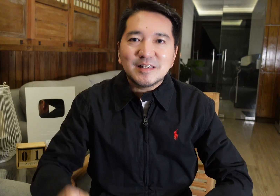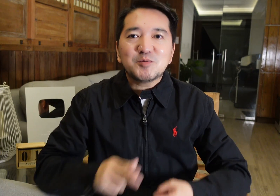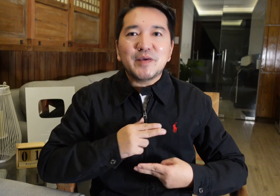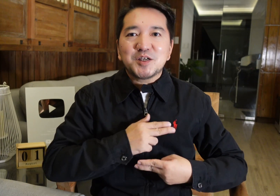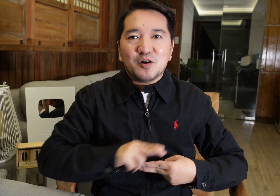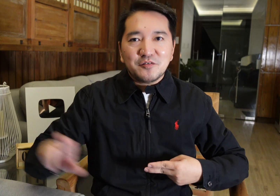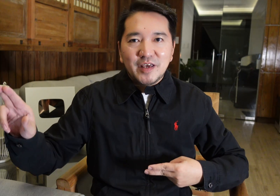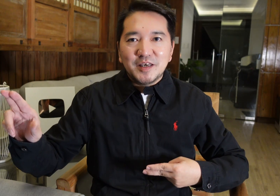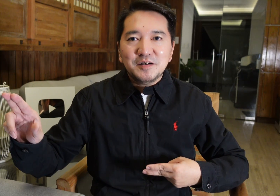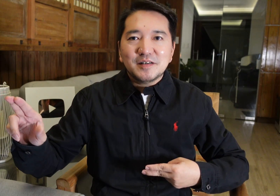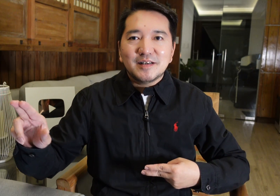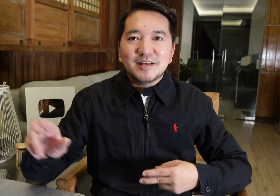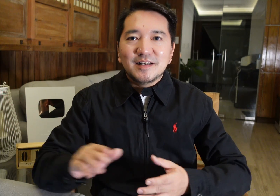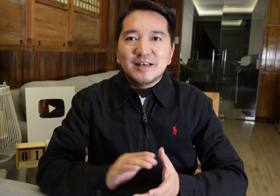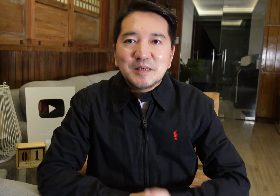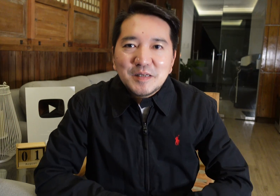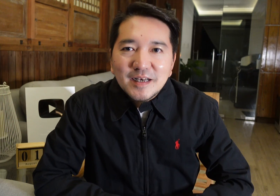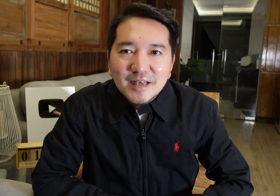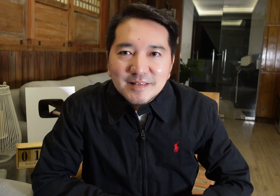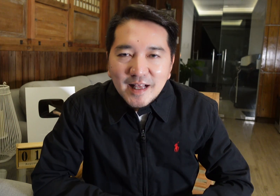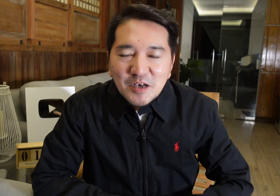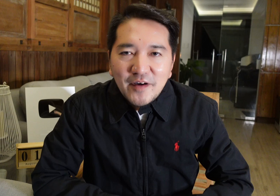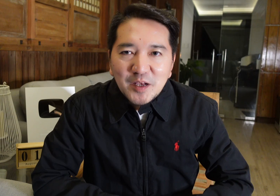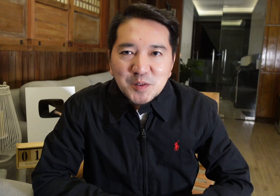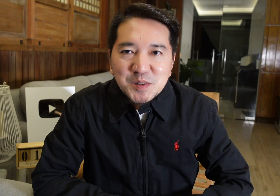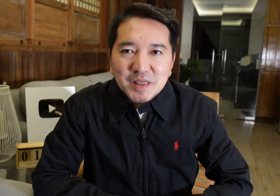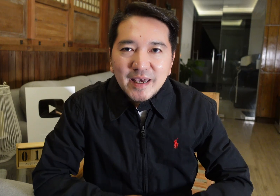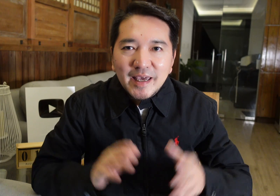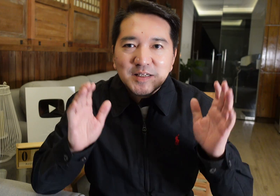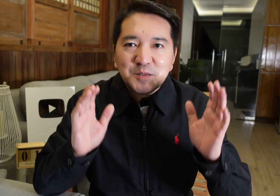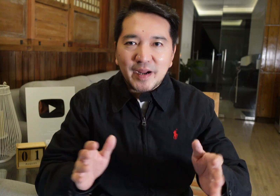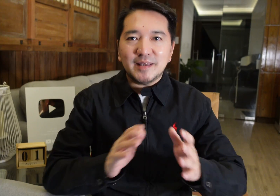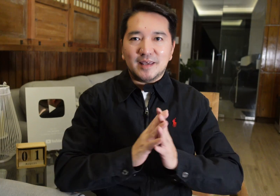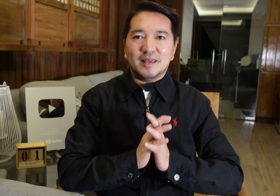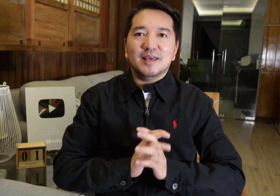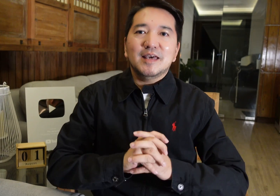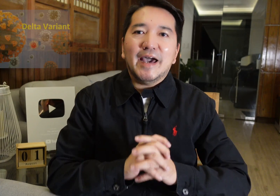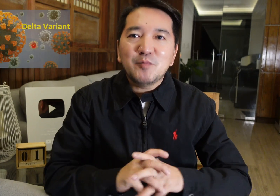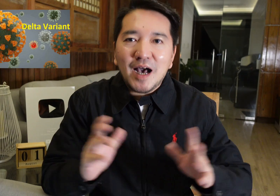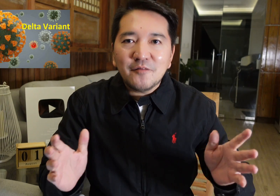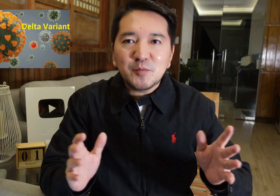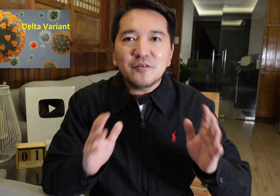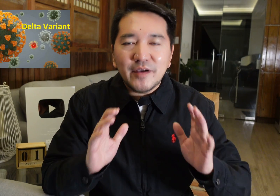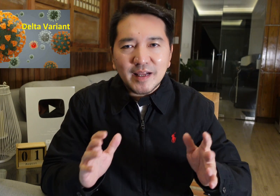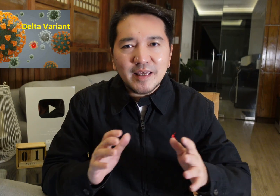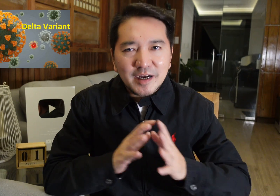This will be a short video. Delta virus is spreading. And we have to be very